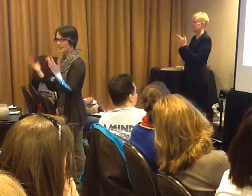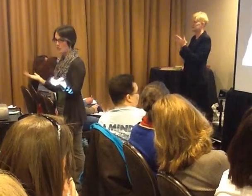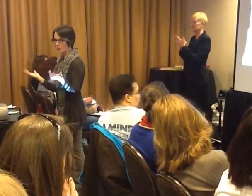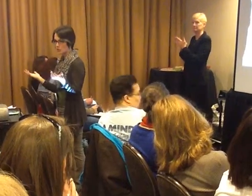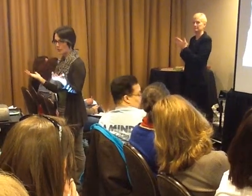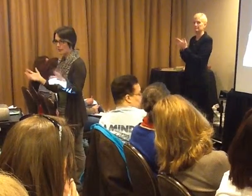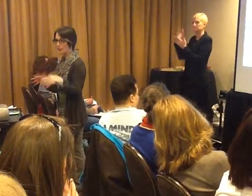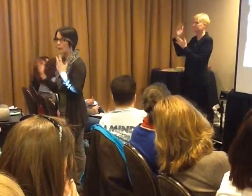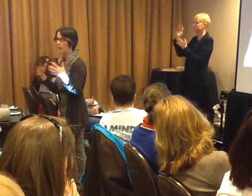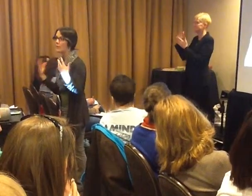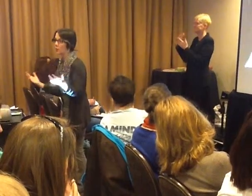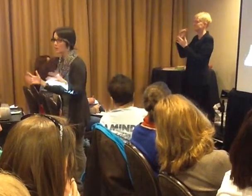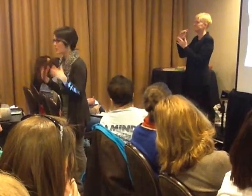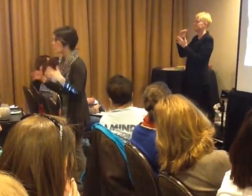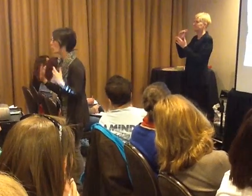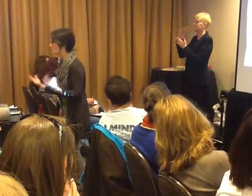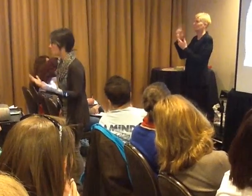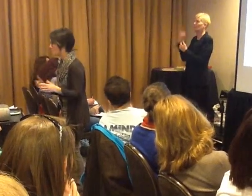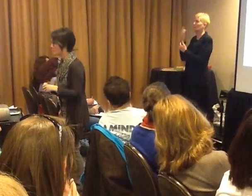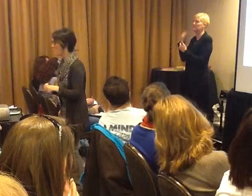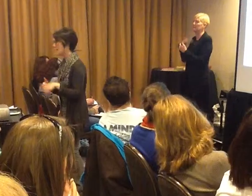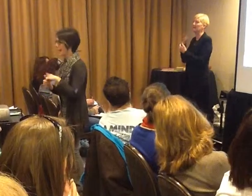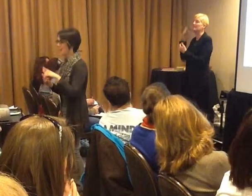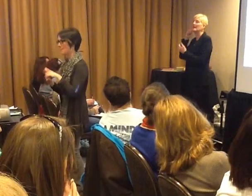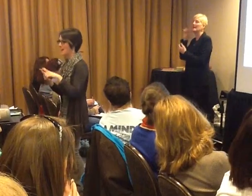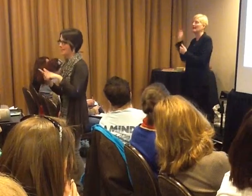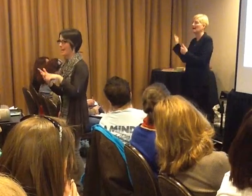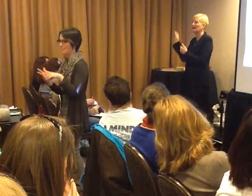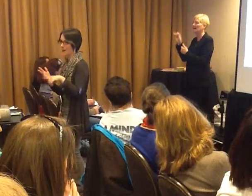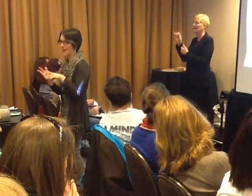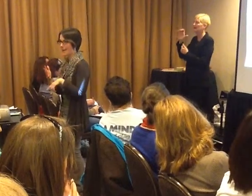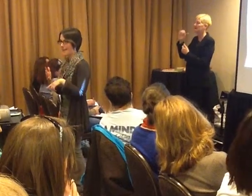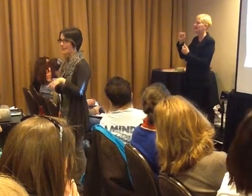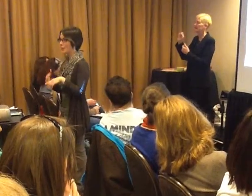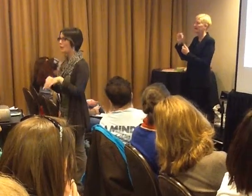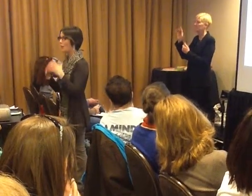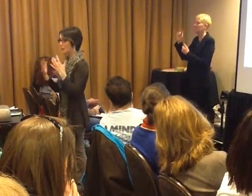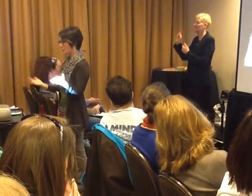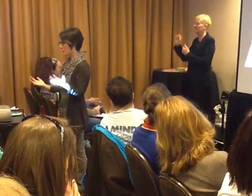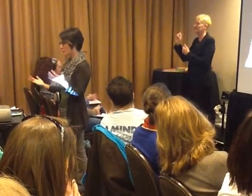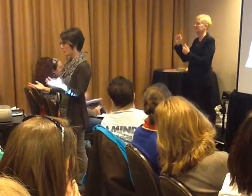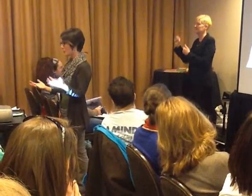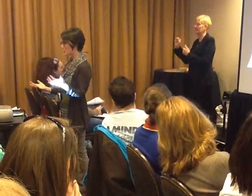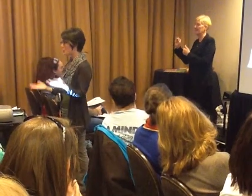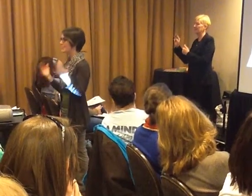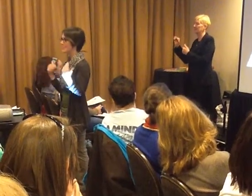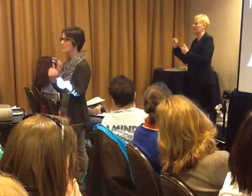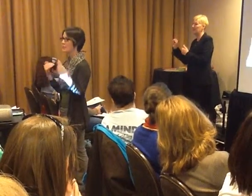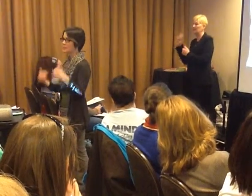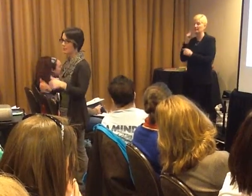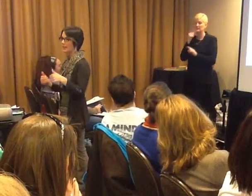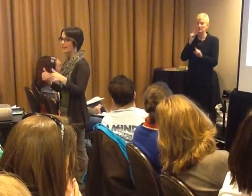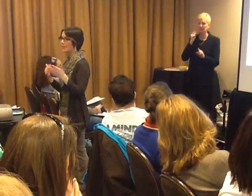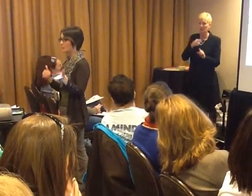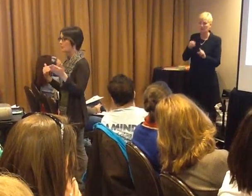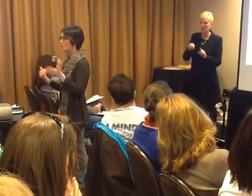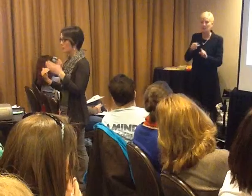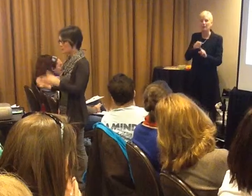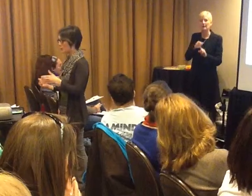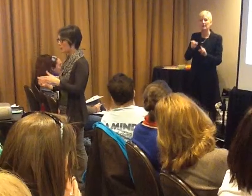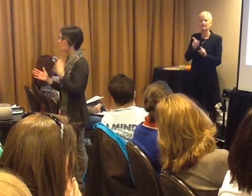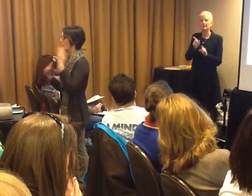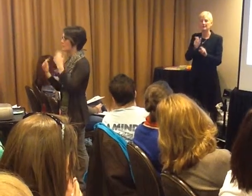all the time we're doing like the rhyming words and the word families, right? Cat, bat, sat, mat, hat. For our deaf and hard of hearing students, that's going to make it a